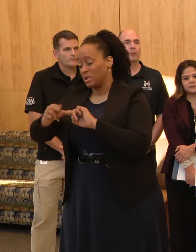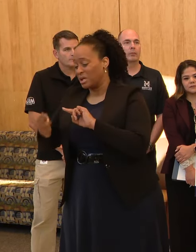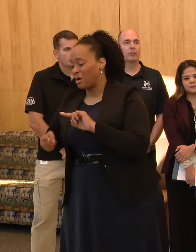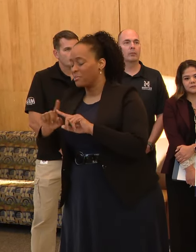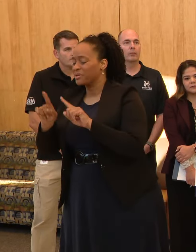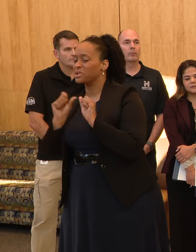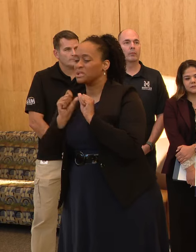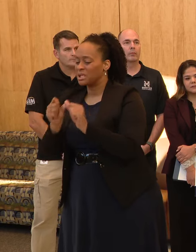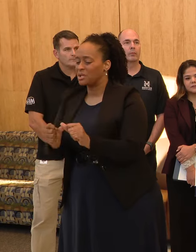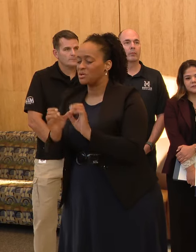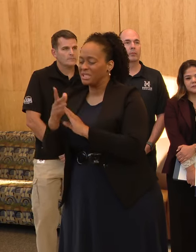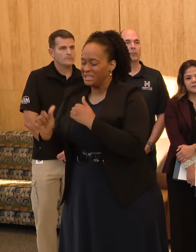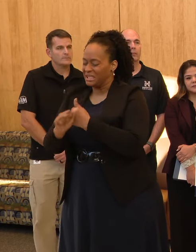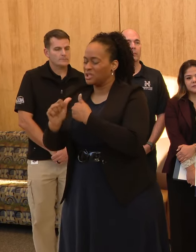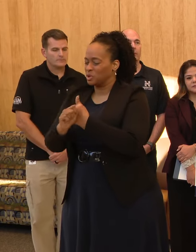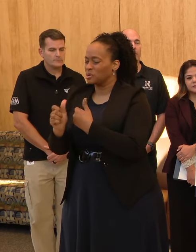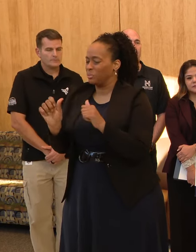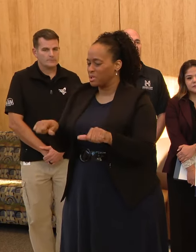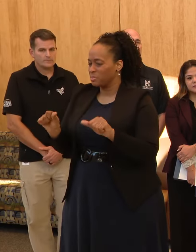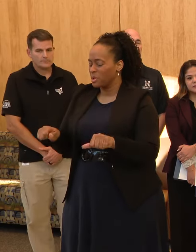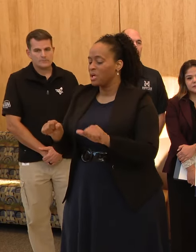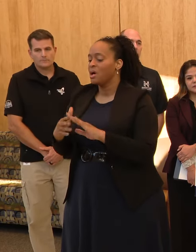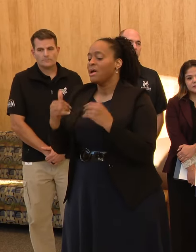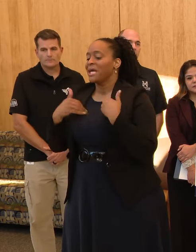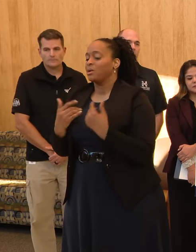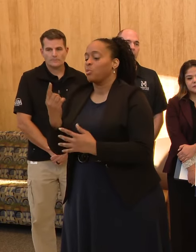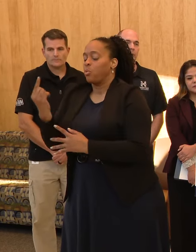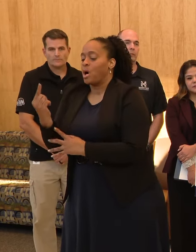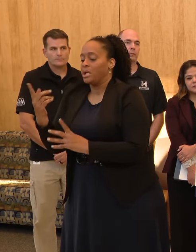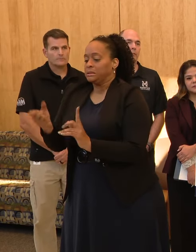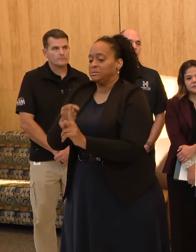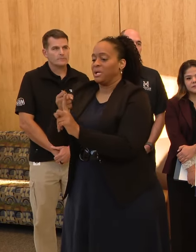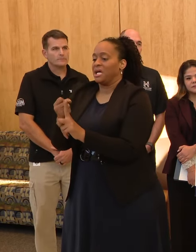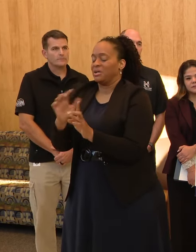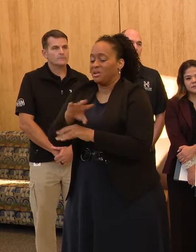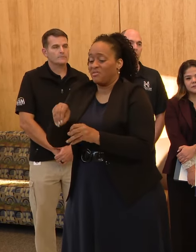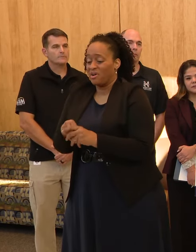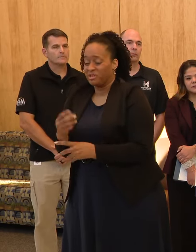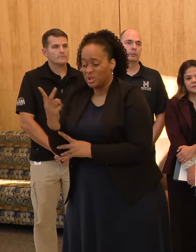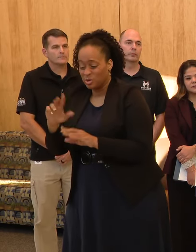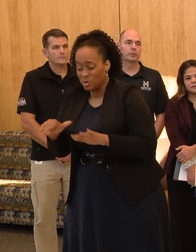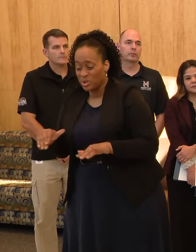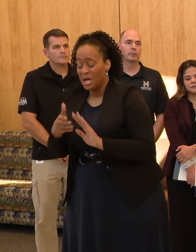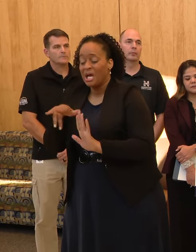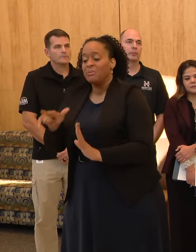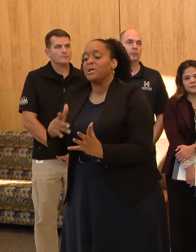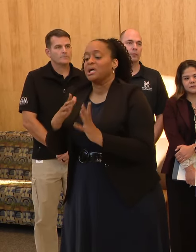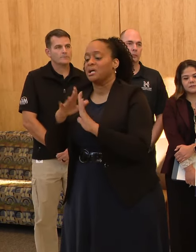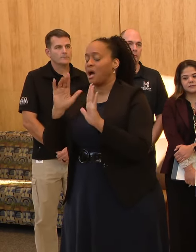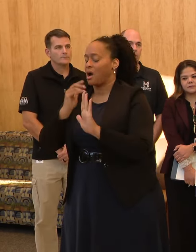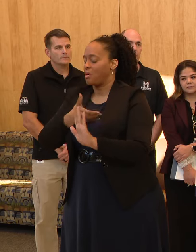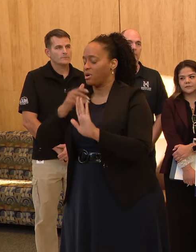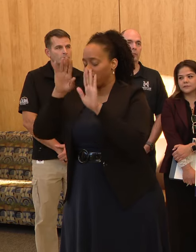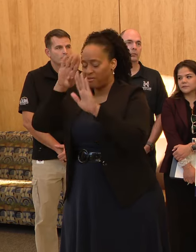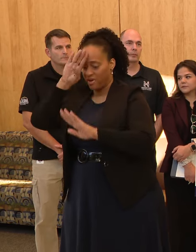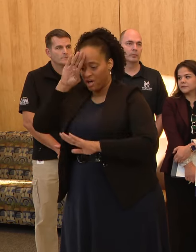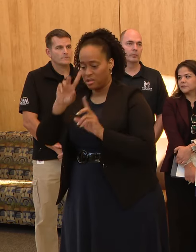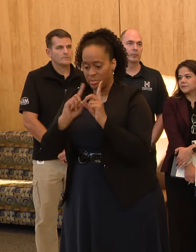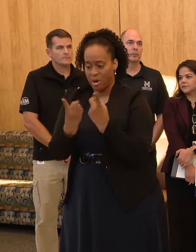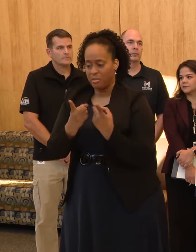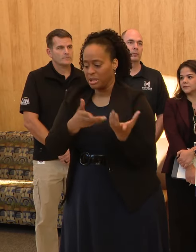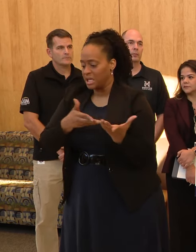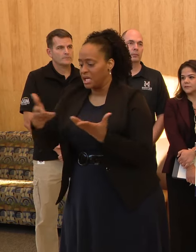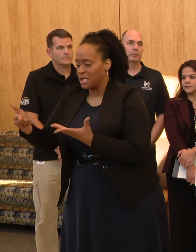there's still that danger. We did have an incident today that involved 2 children. Fortunately, our fire department did an amazing job in taking them to a